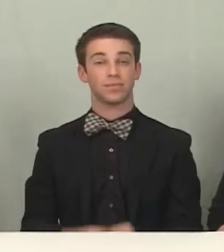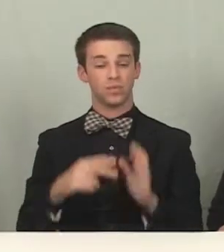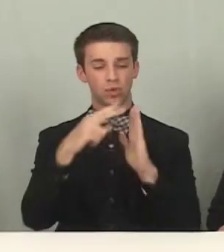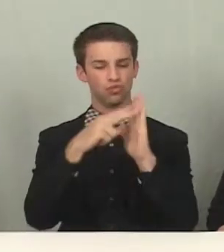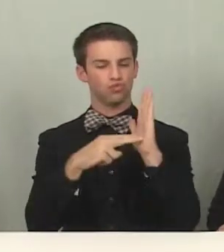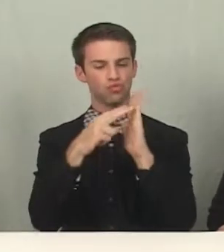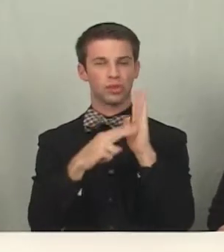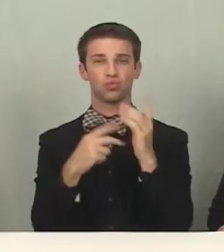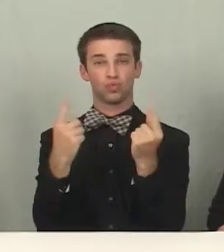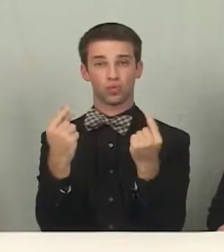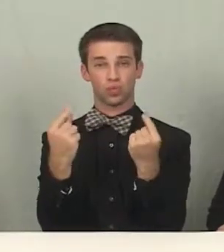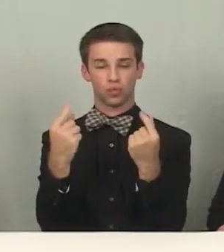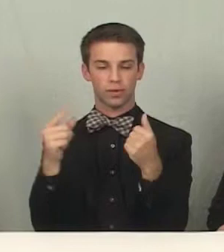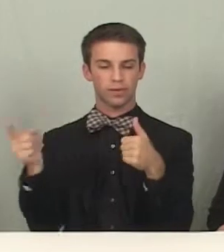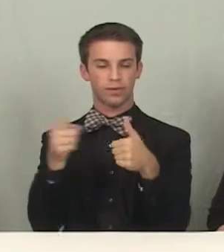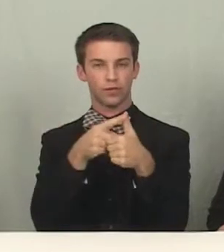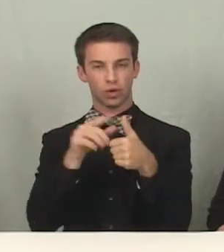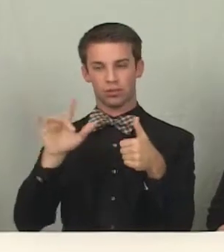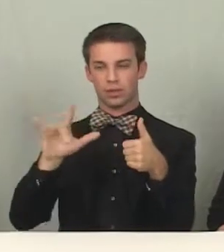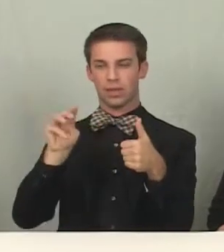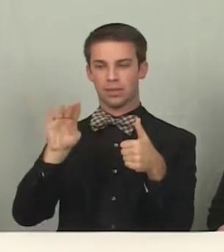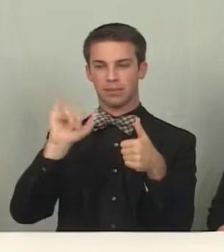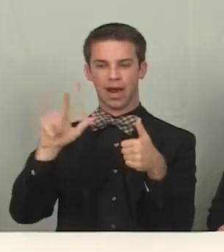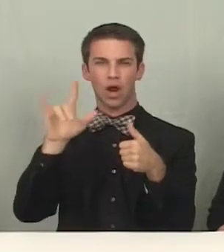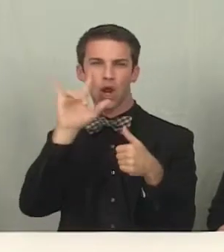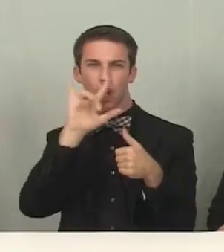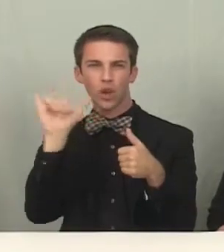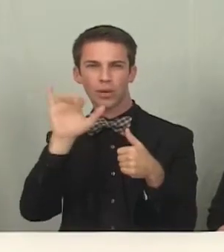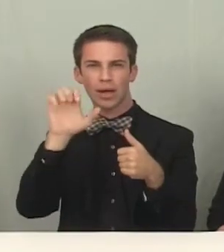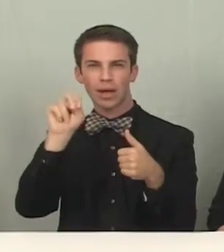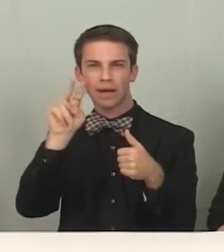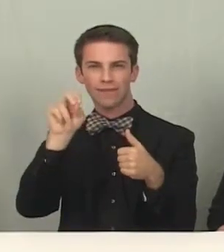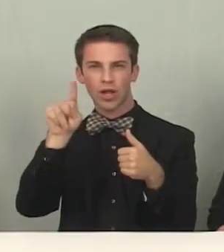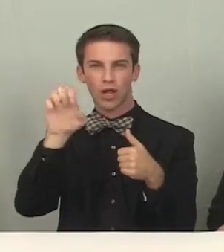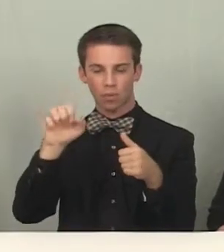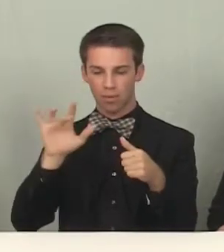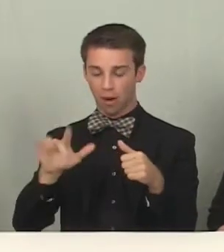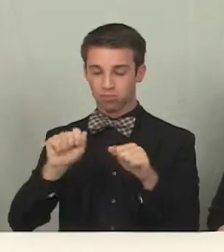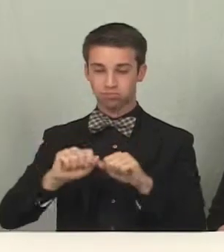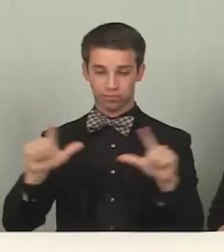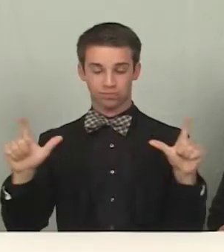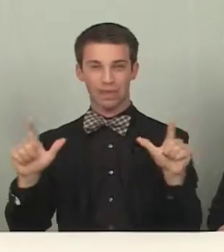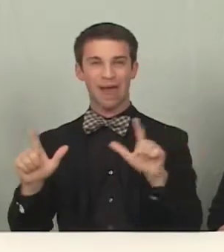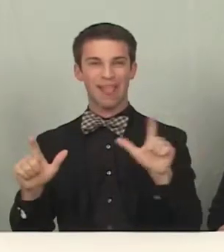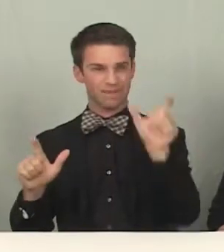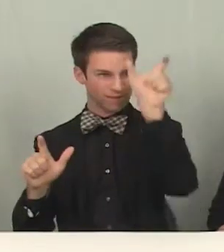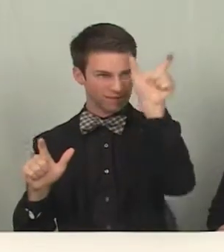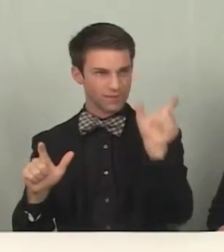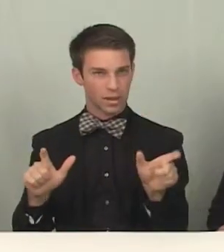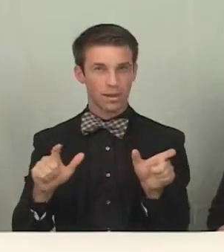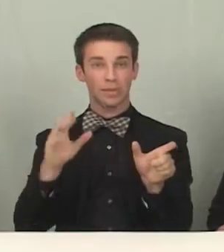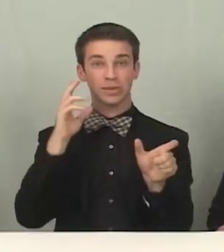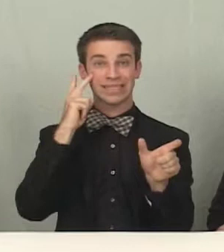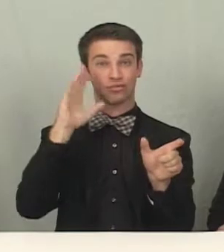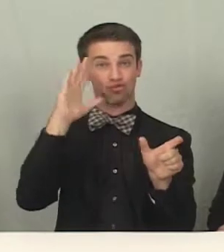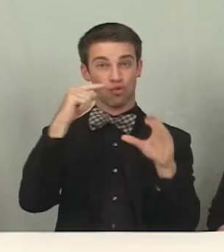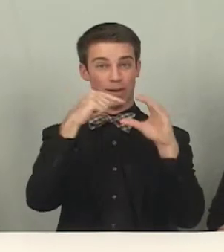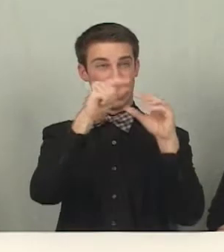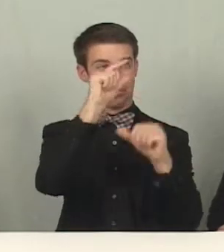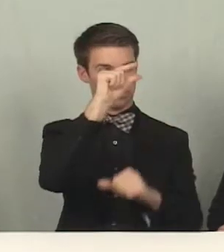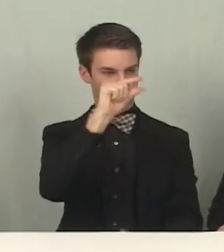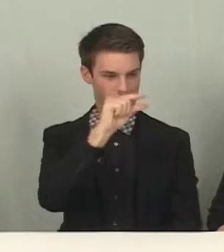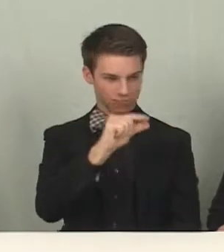your mail, click the mail icon. Click on a mail message from the list on the left side of your screen.